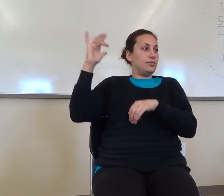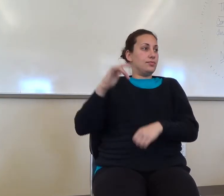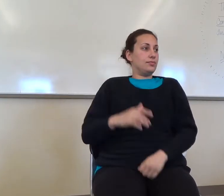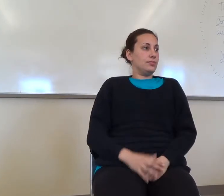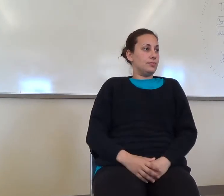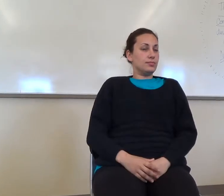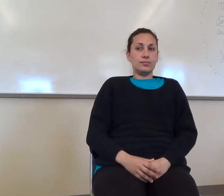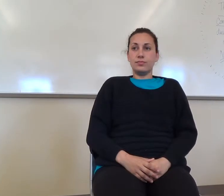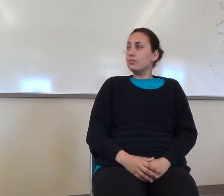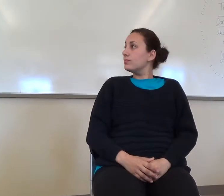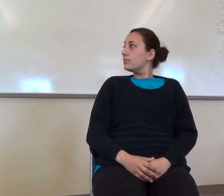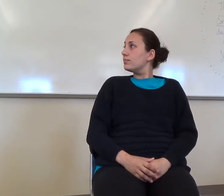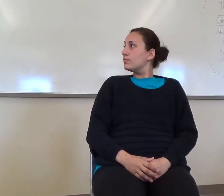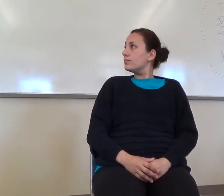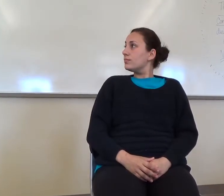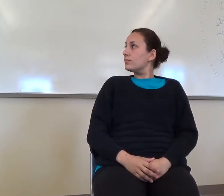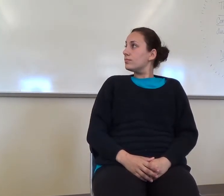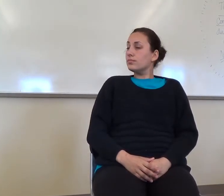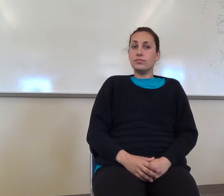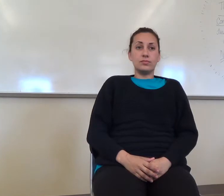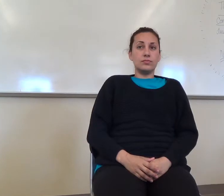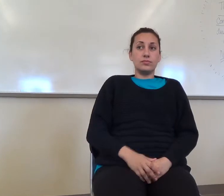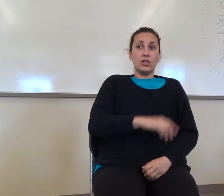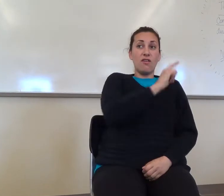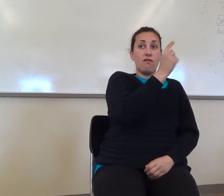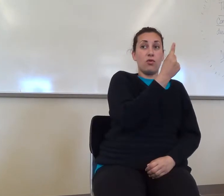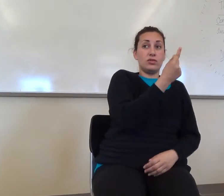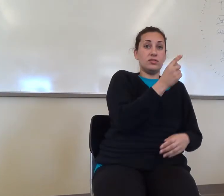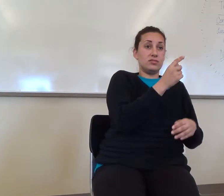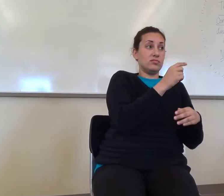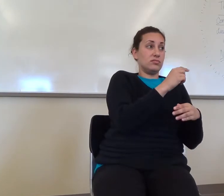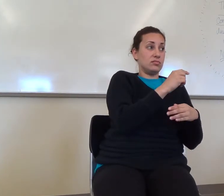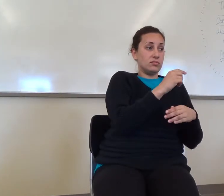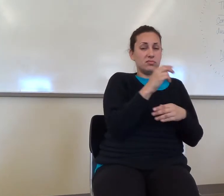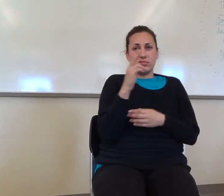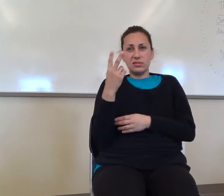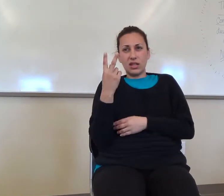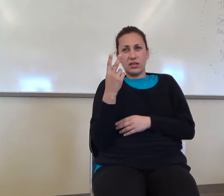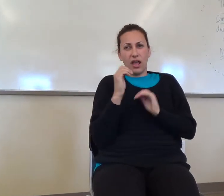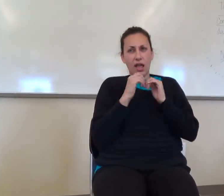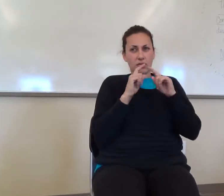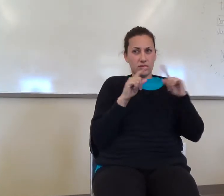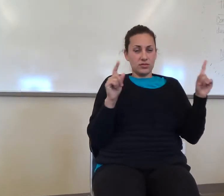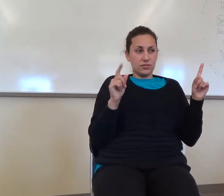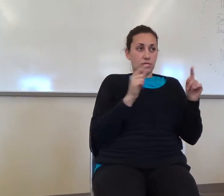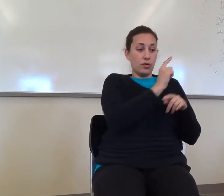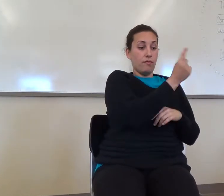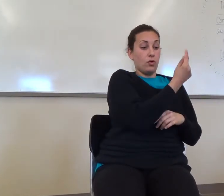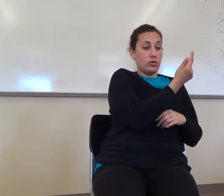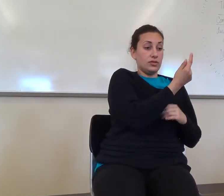between what Luis said first and what he said second? The first one said the sentence.